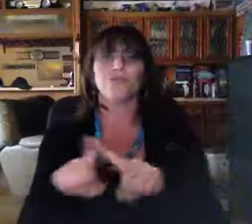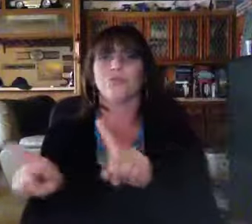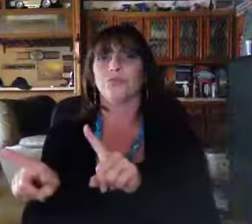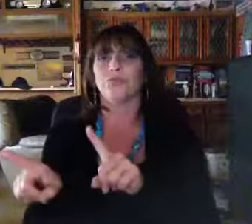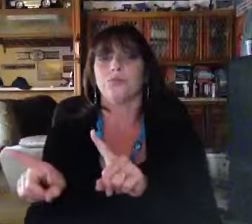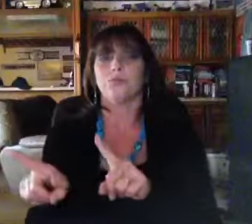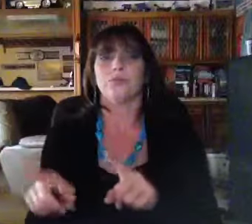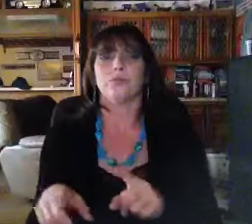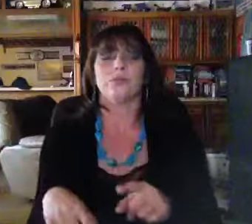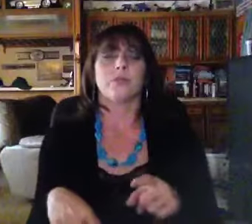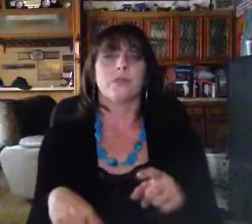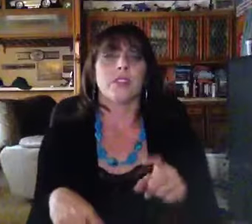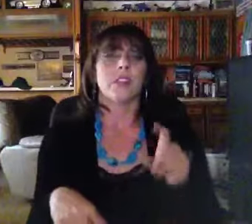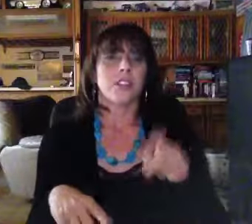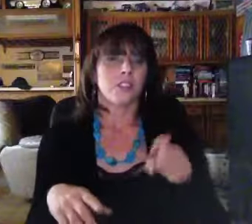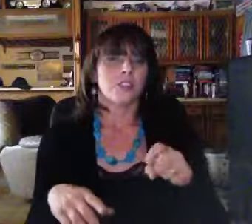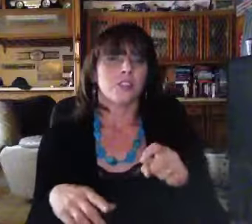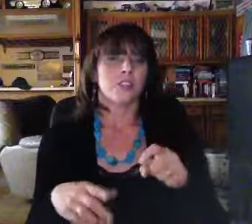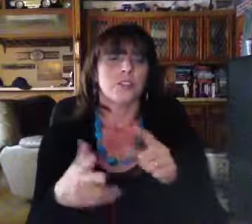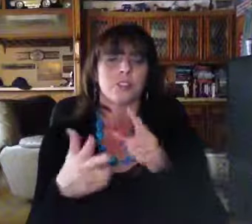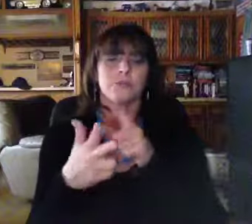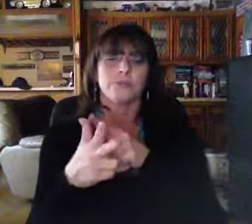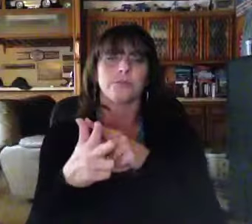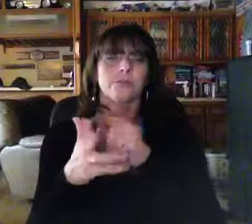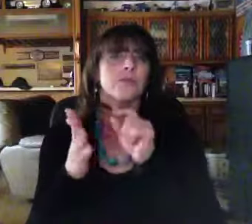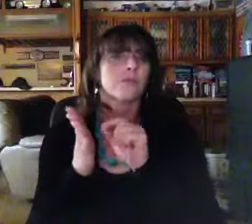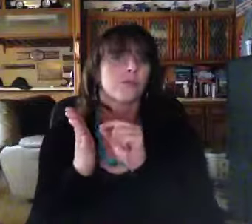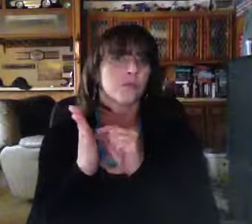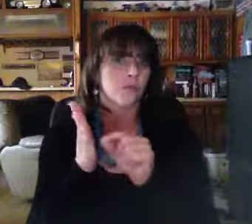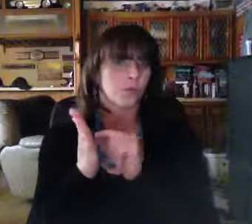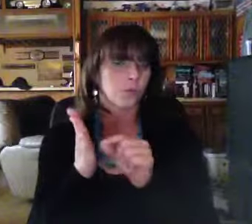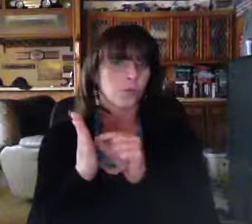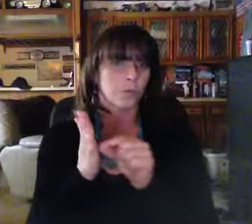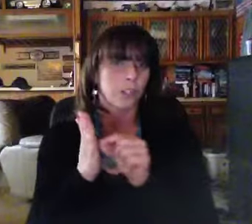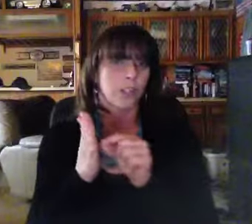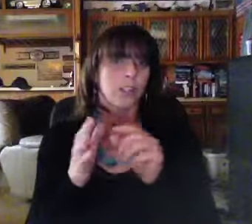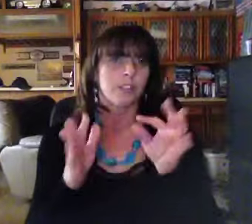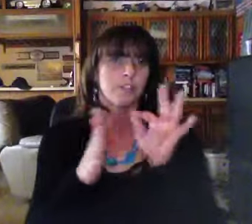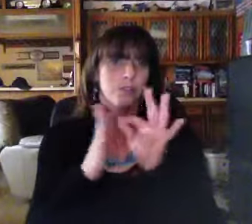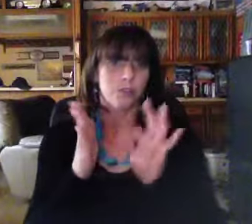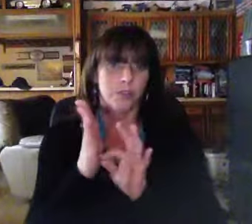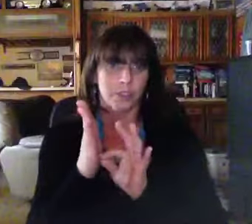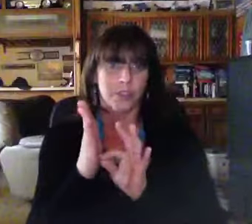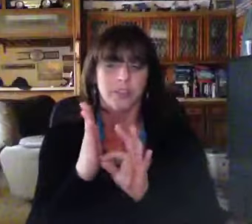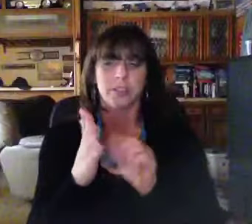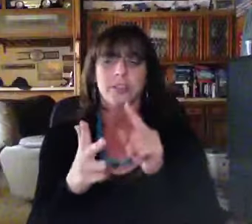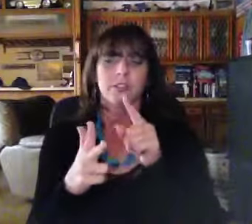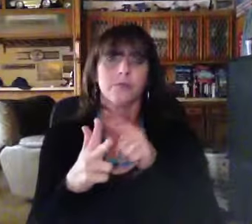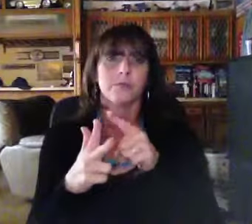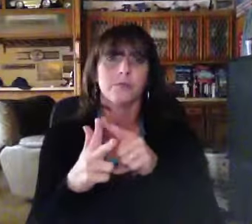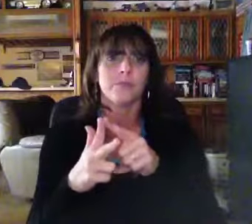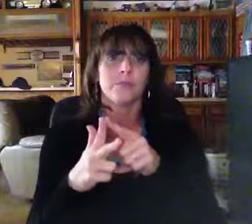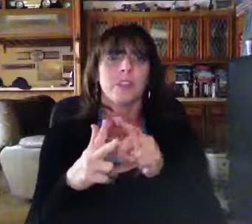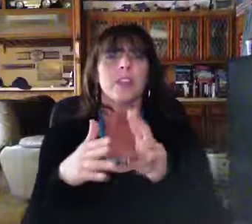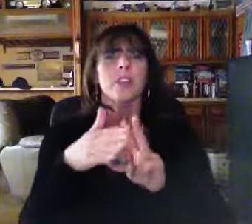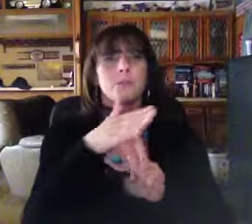write the formulas for the reactants, predict the formulas for the products, and balance the equation.